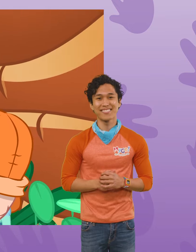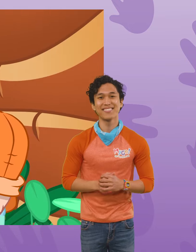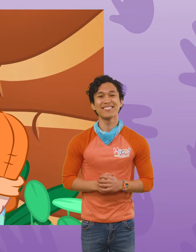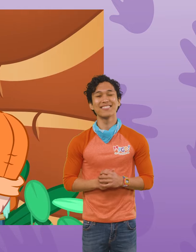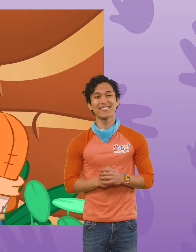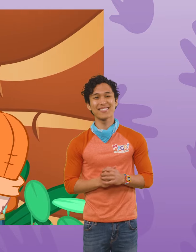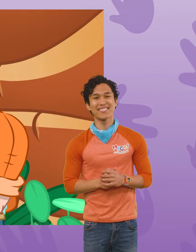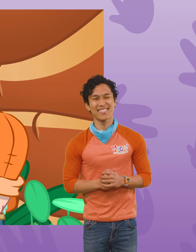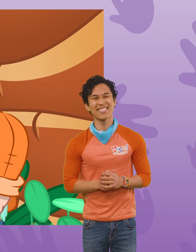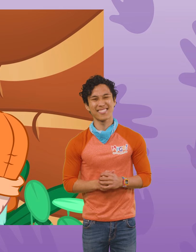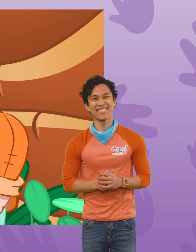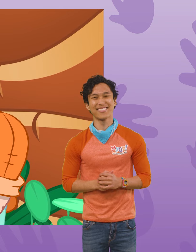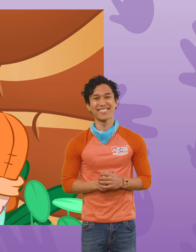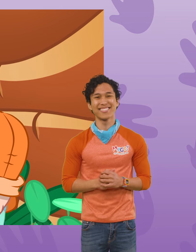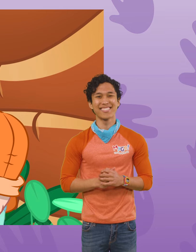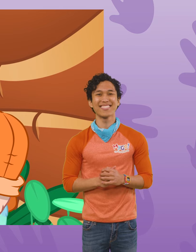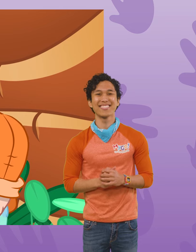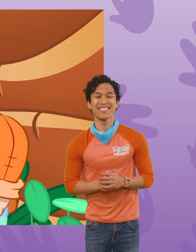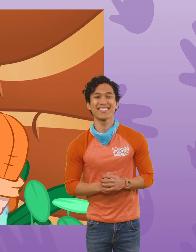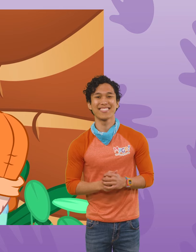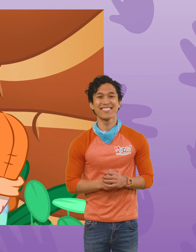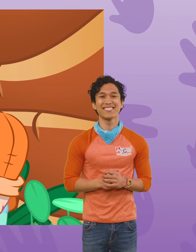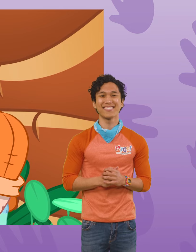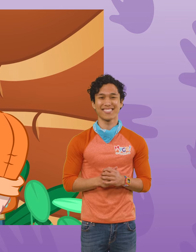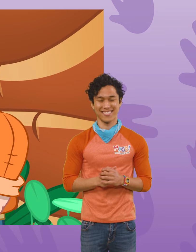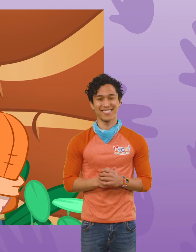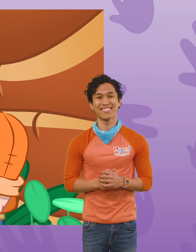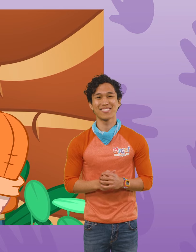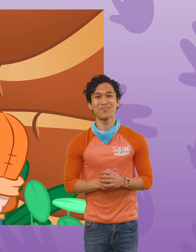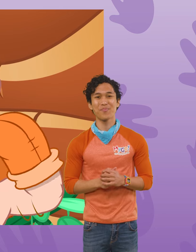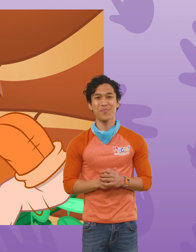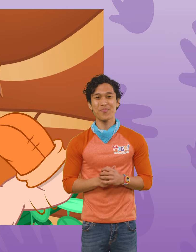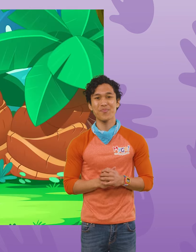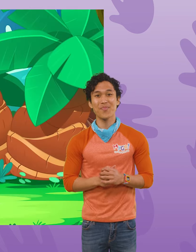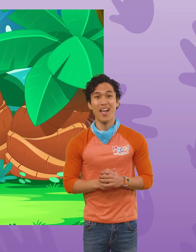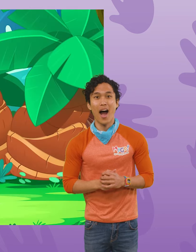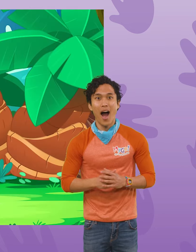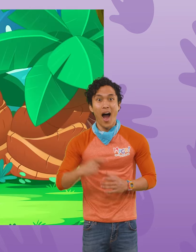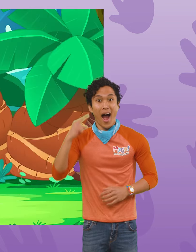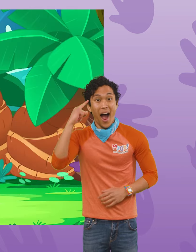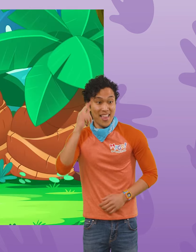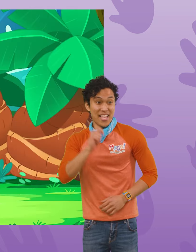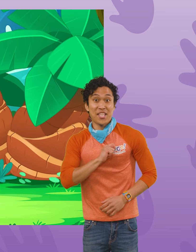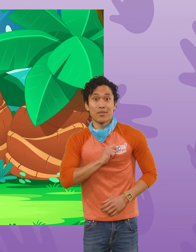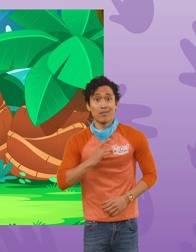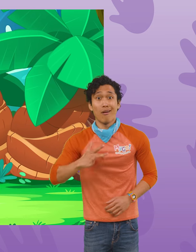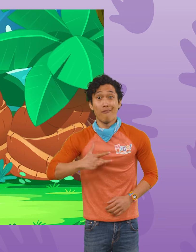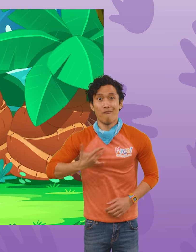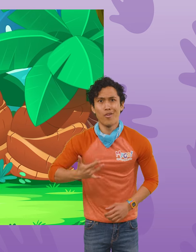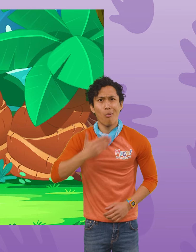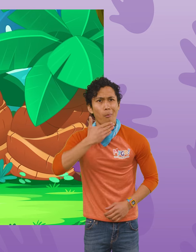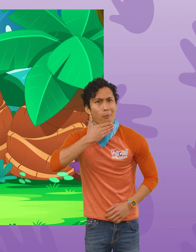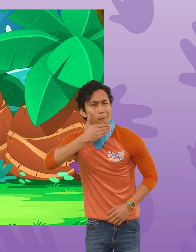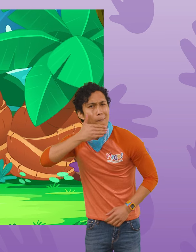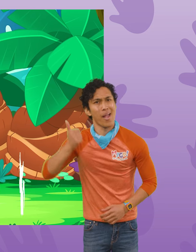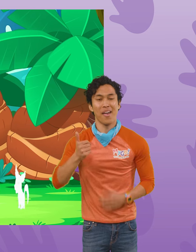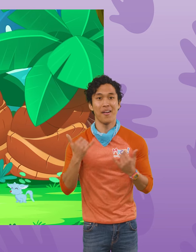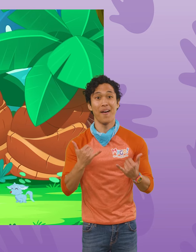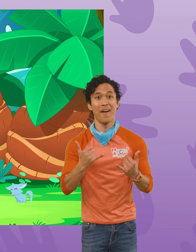Thank you. Telebox feels